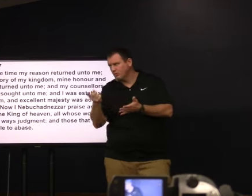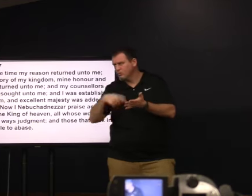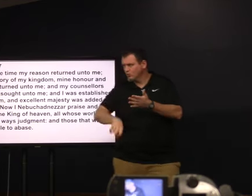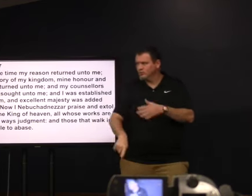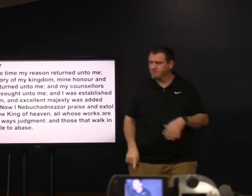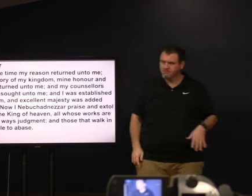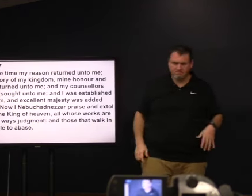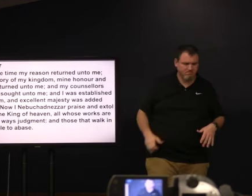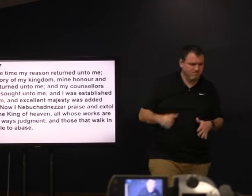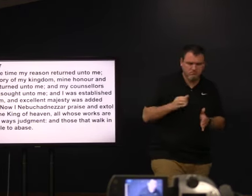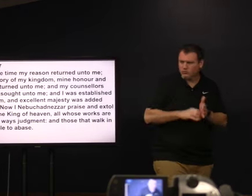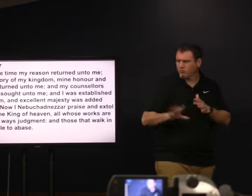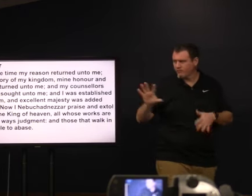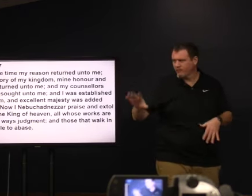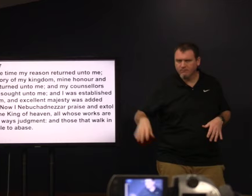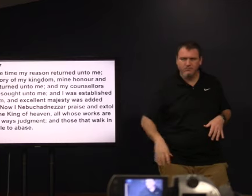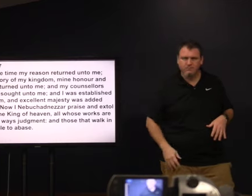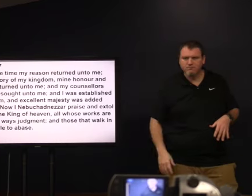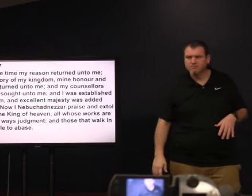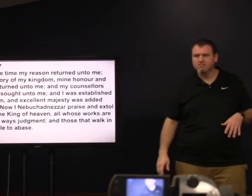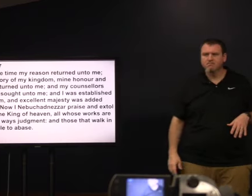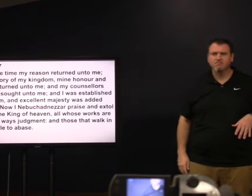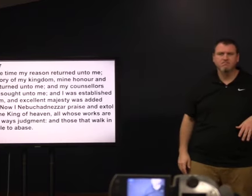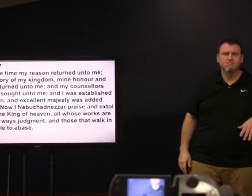He doesn't do well. You're going to see that in chapter 5.